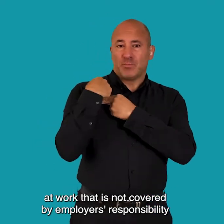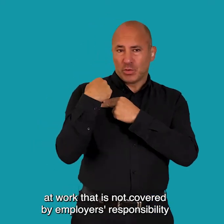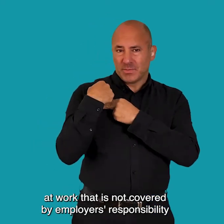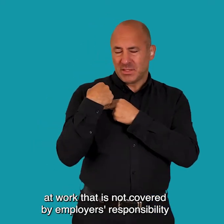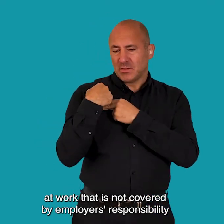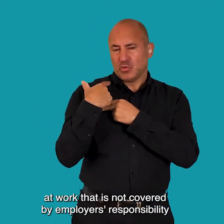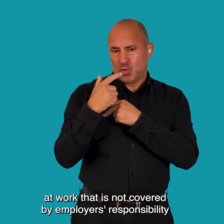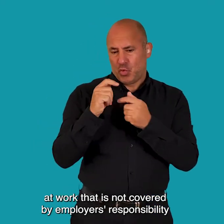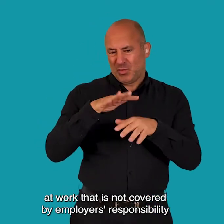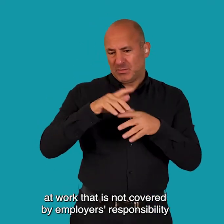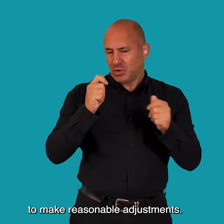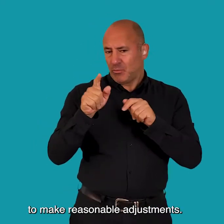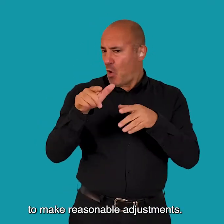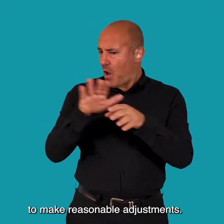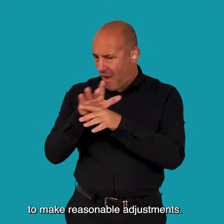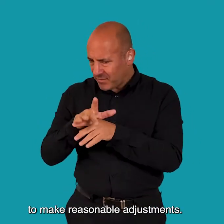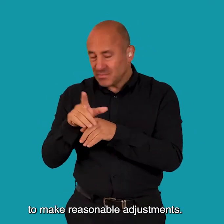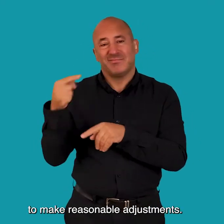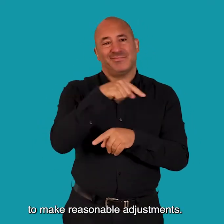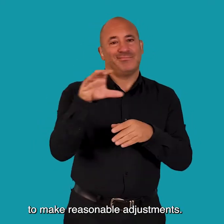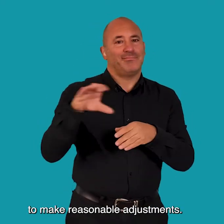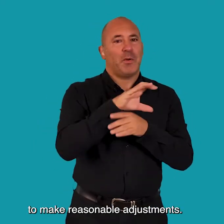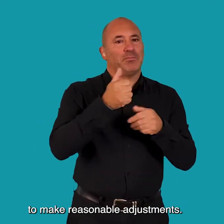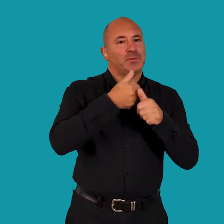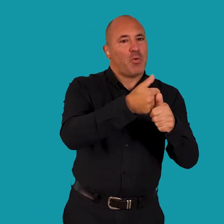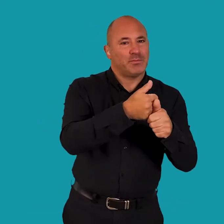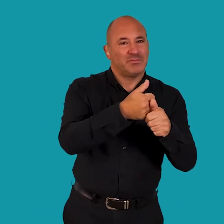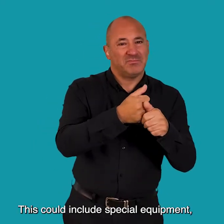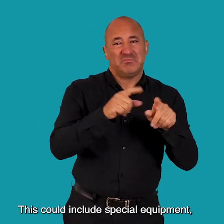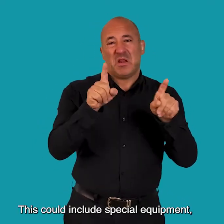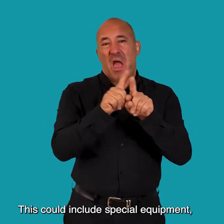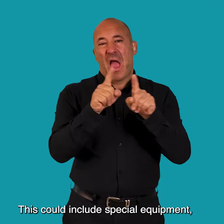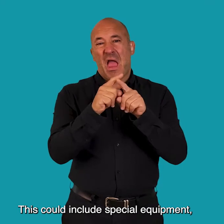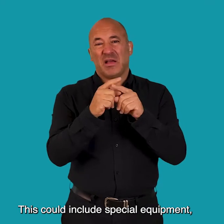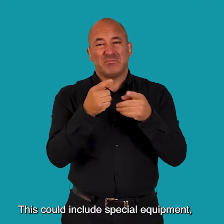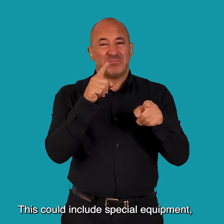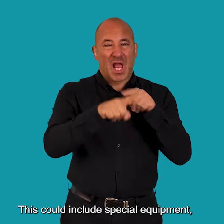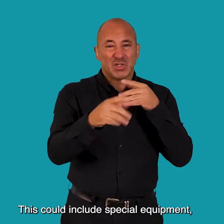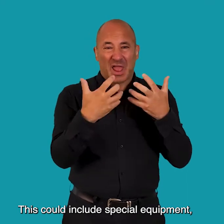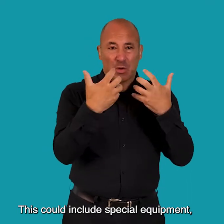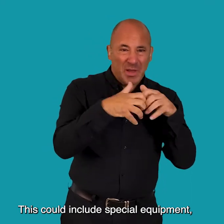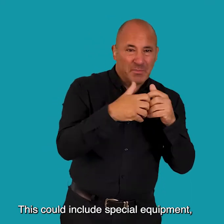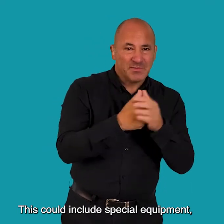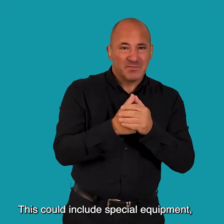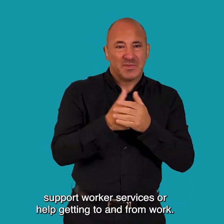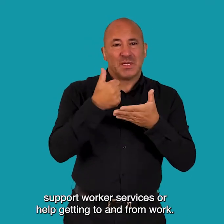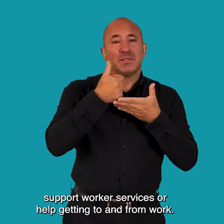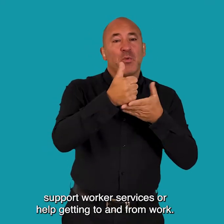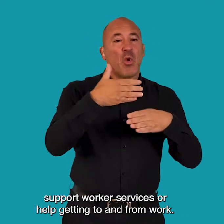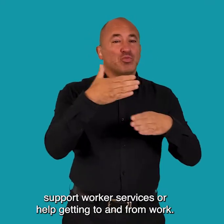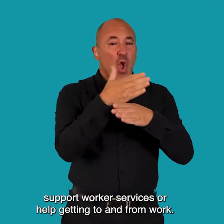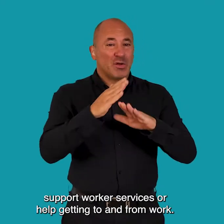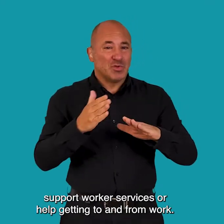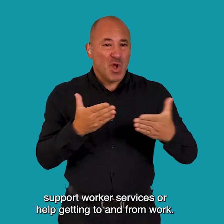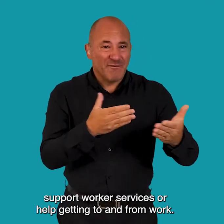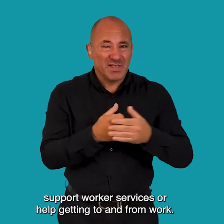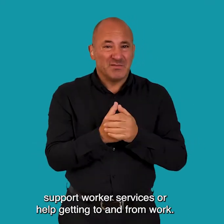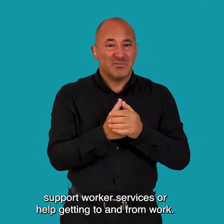employers' responsibility to make reasonable adjustments. This could include special equipment, support worker services, or